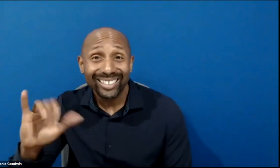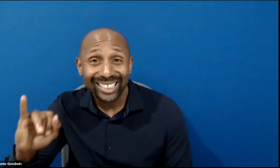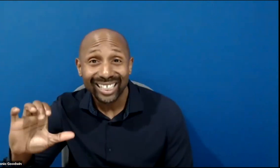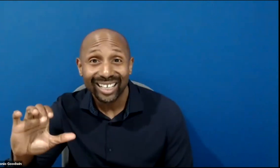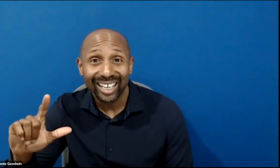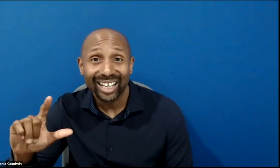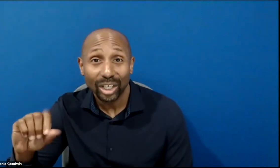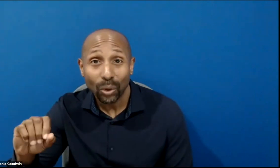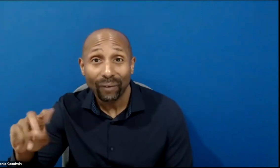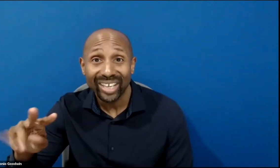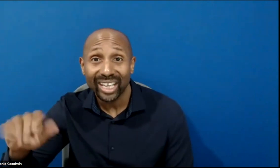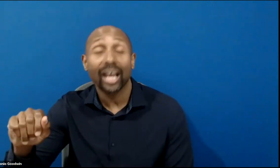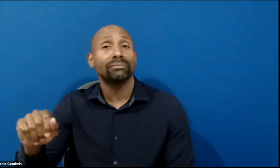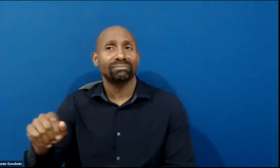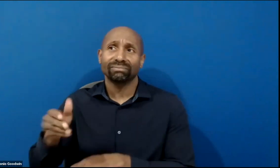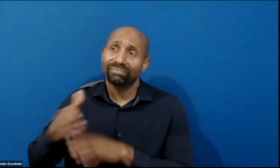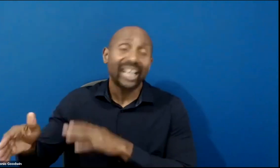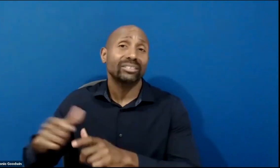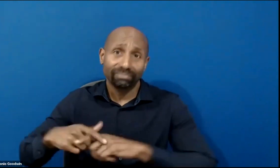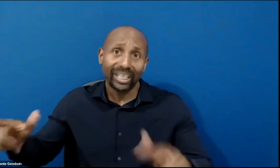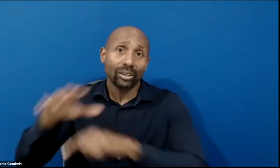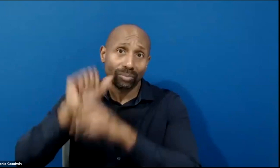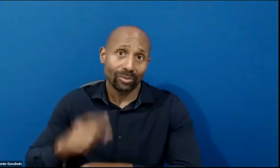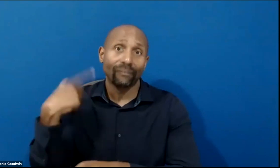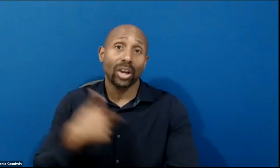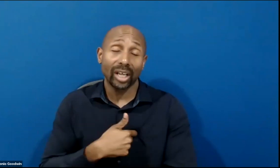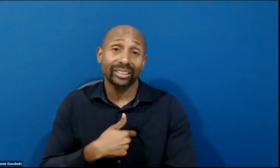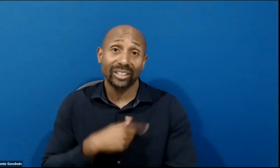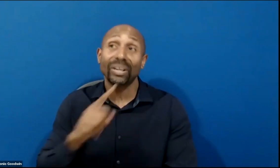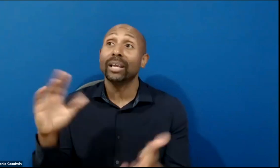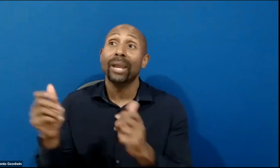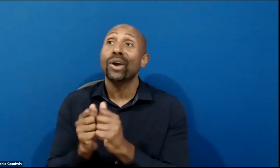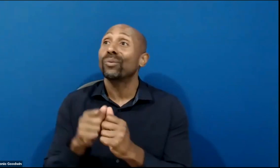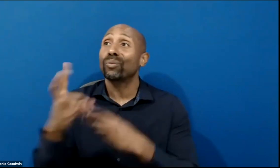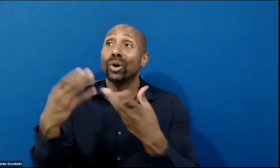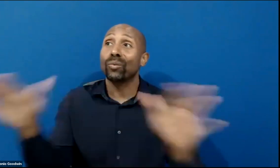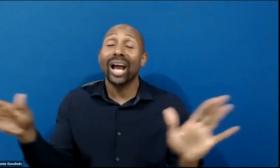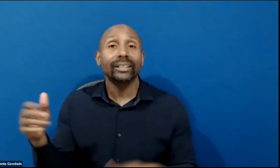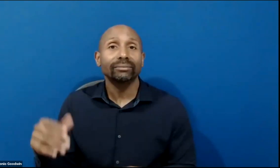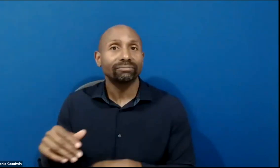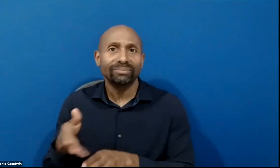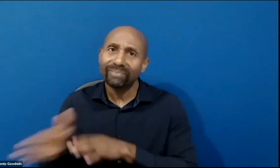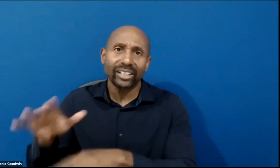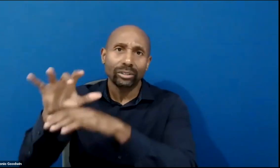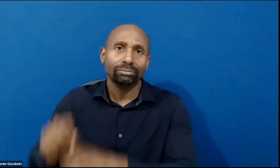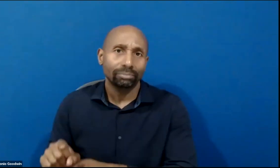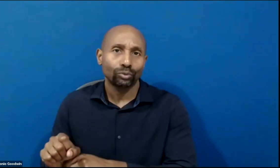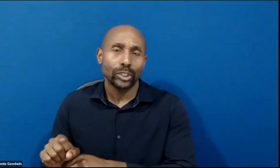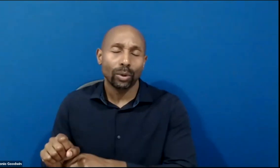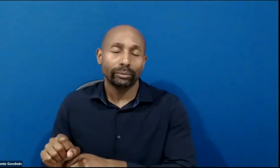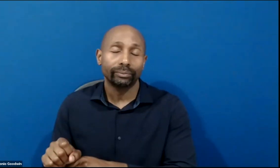contemporary ritual in the world. We have almost, we are a city of 8 million